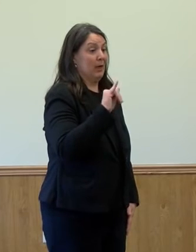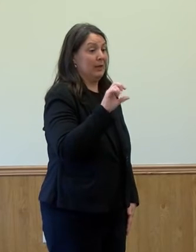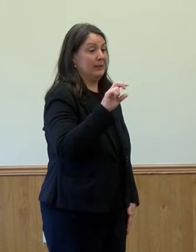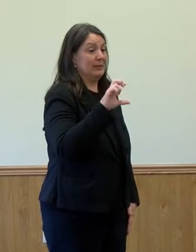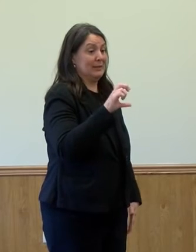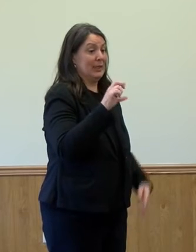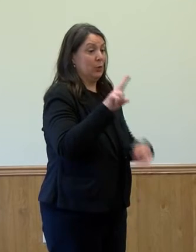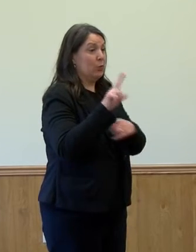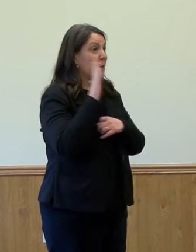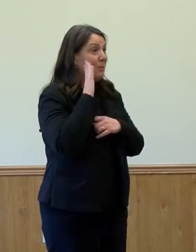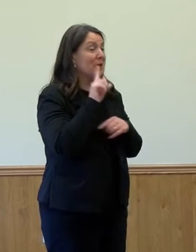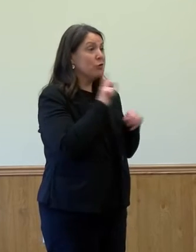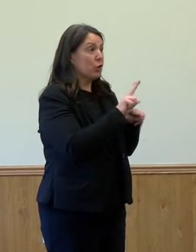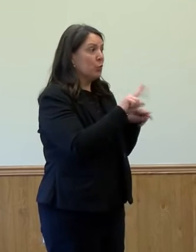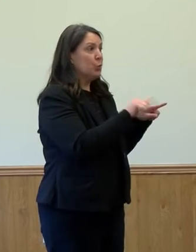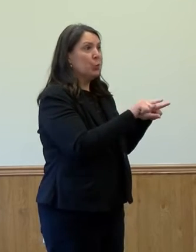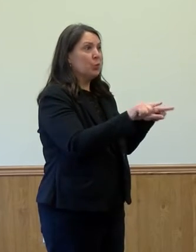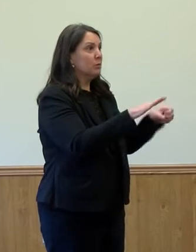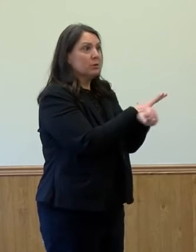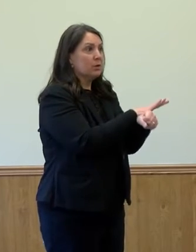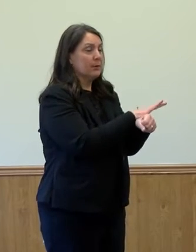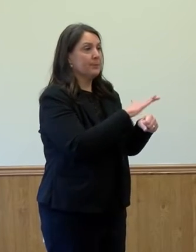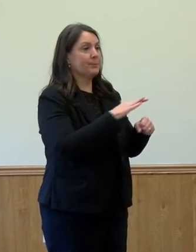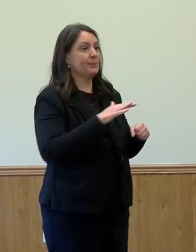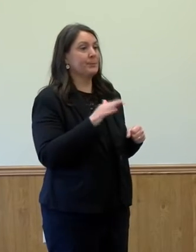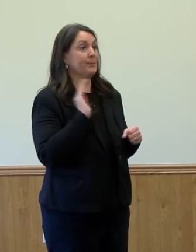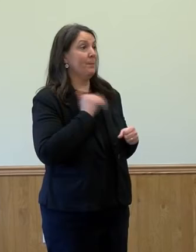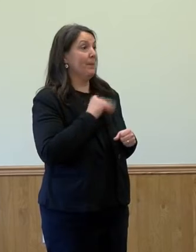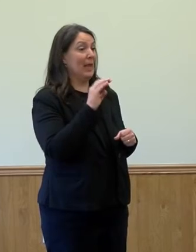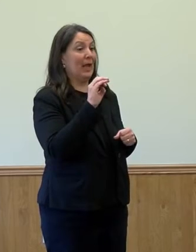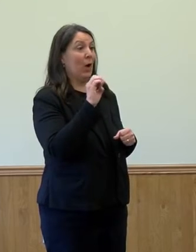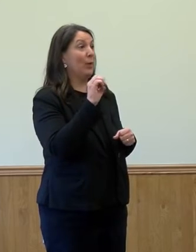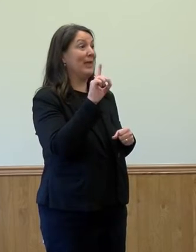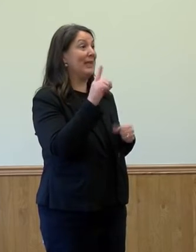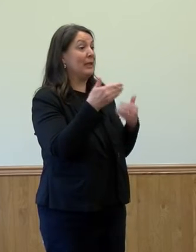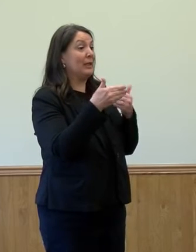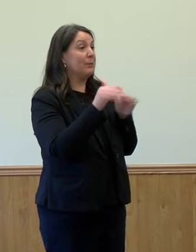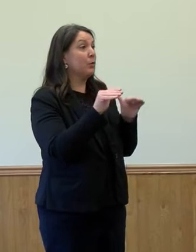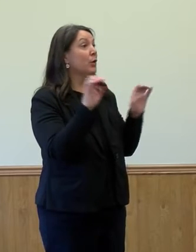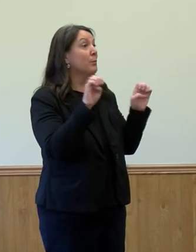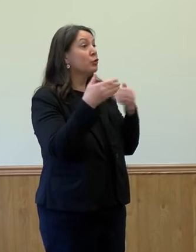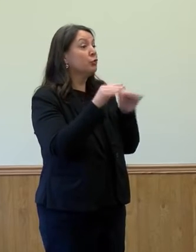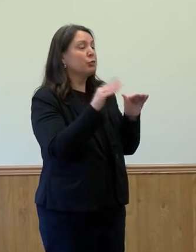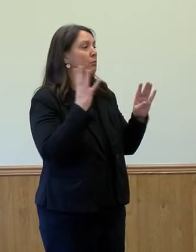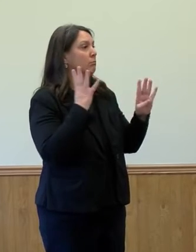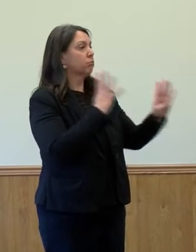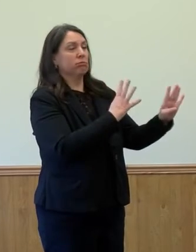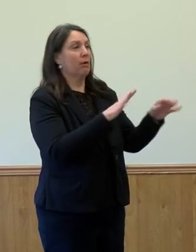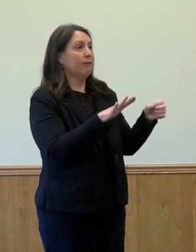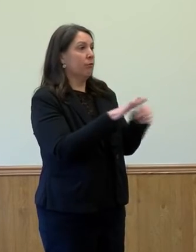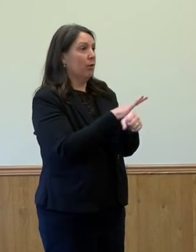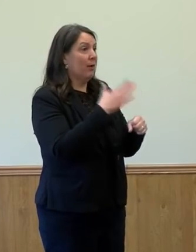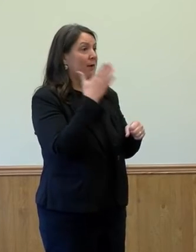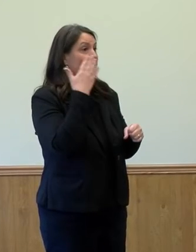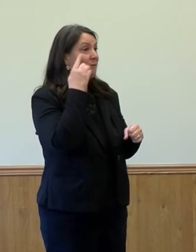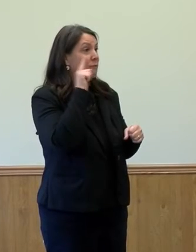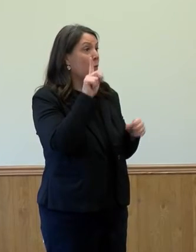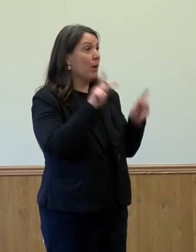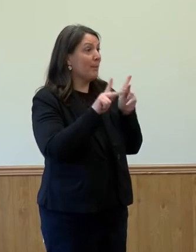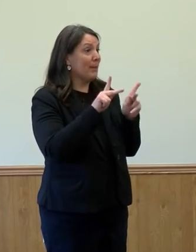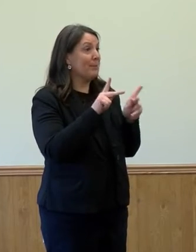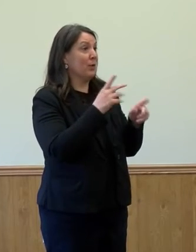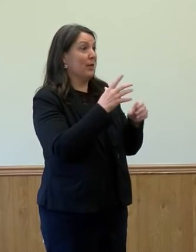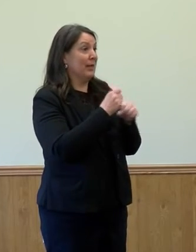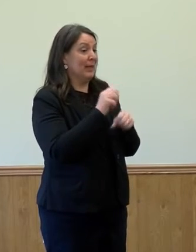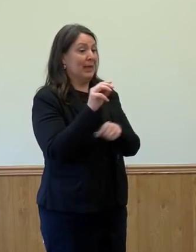in use. Our EDs are getting flooded with people coming for monoclonal antibody treatments